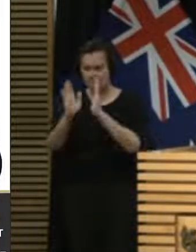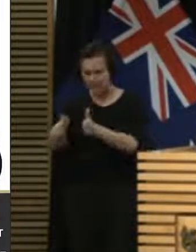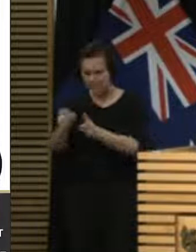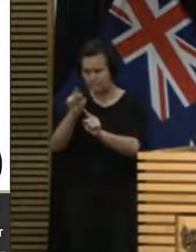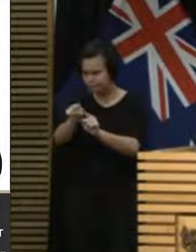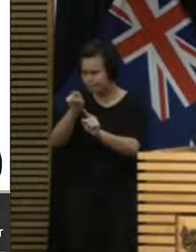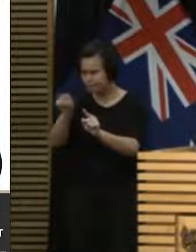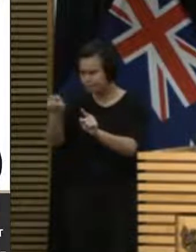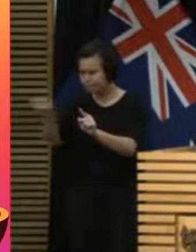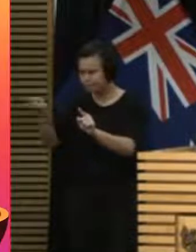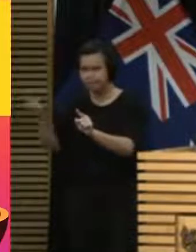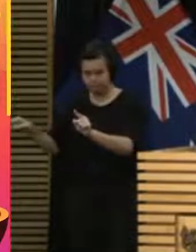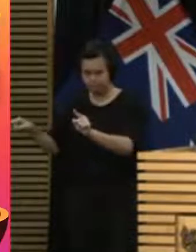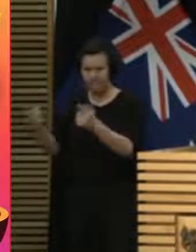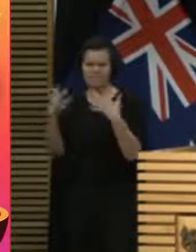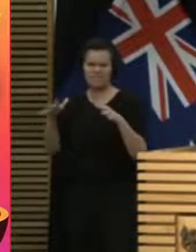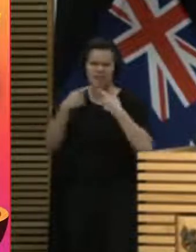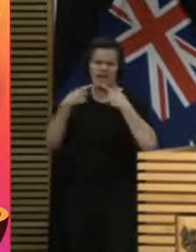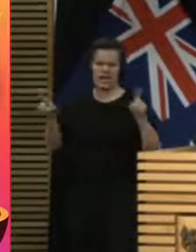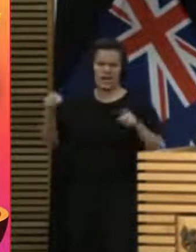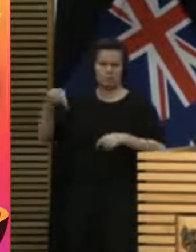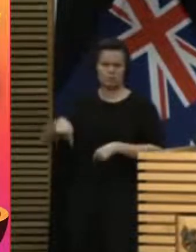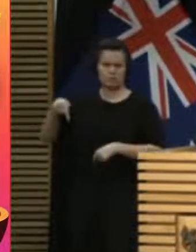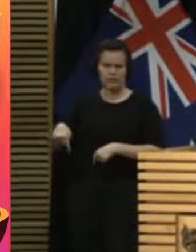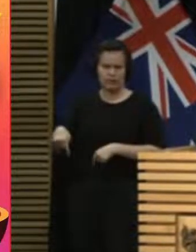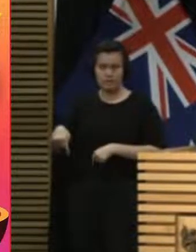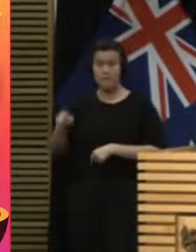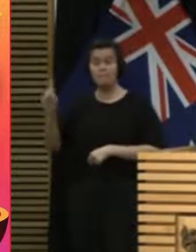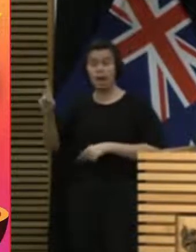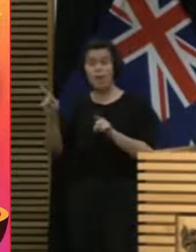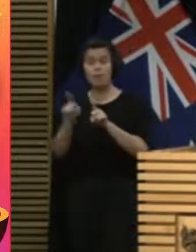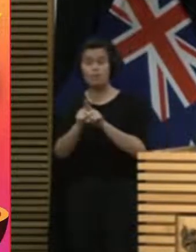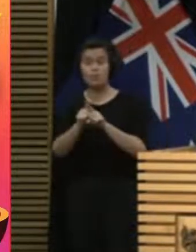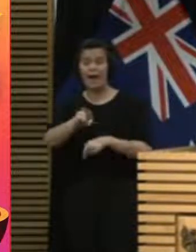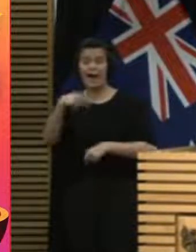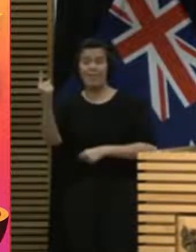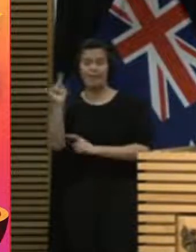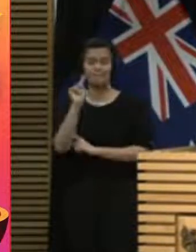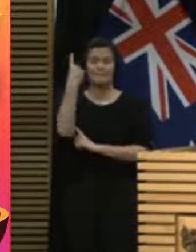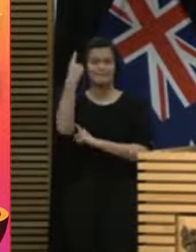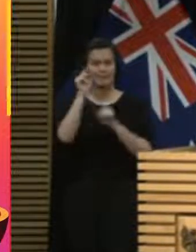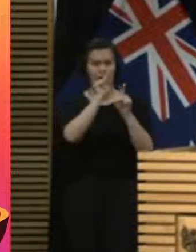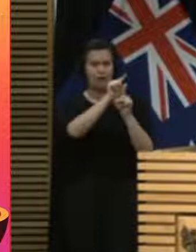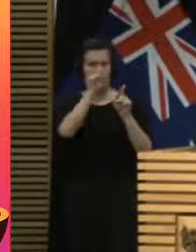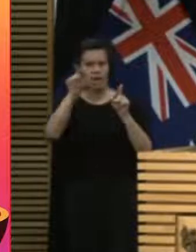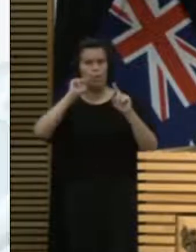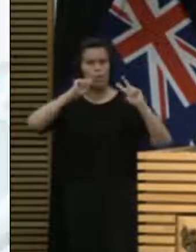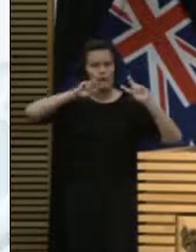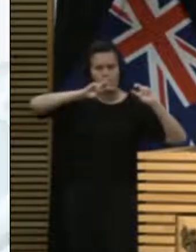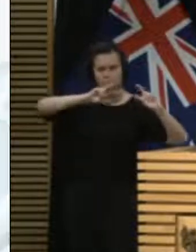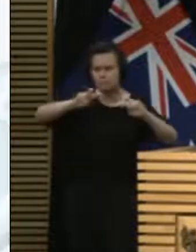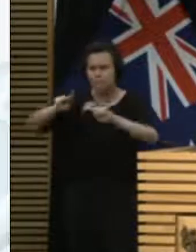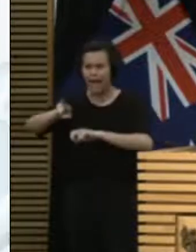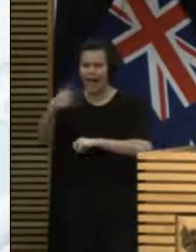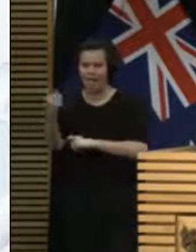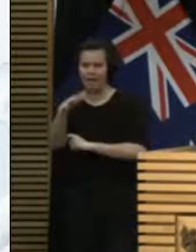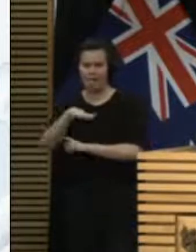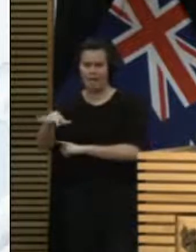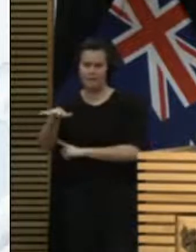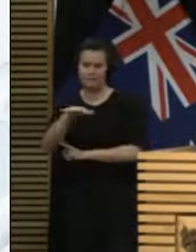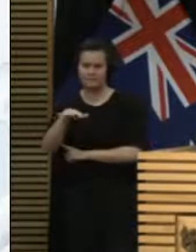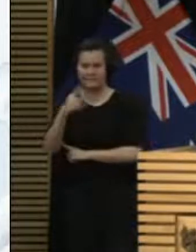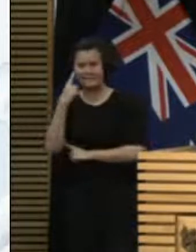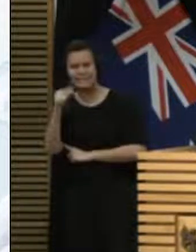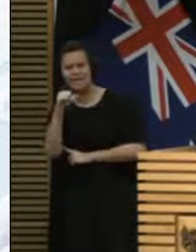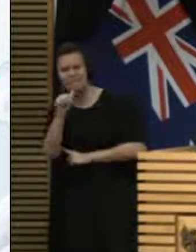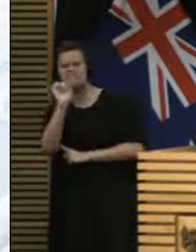a mandate today, ministers have agreed to do some further work in the coming weeks as to whether it is appropriate to include other